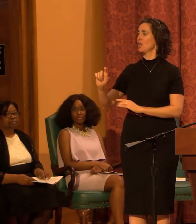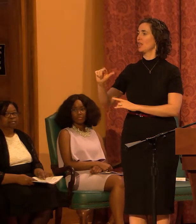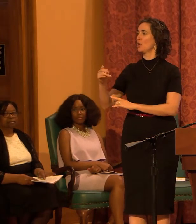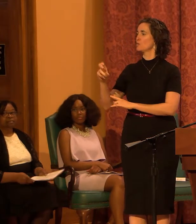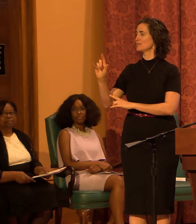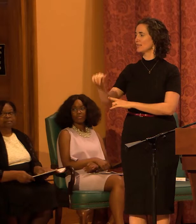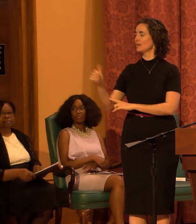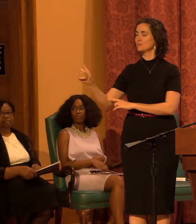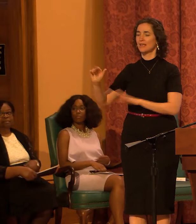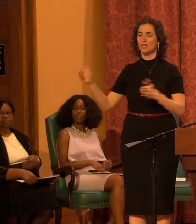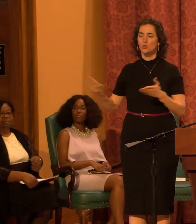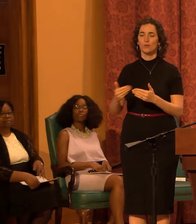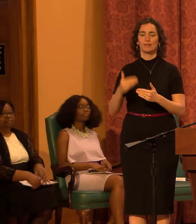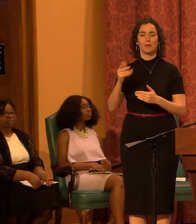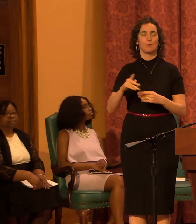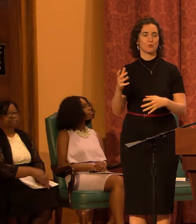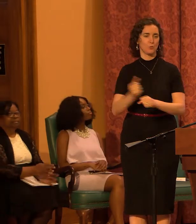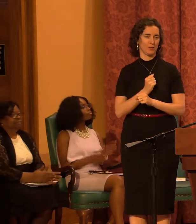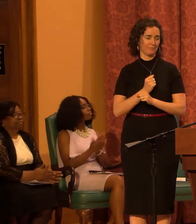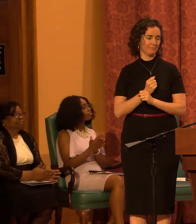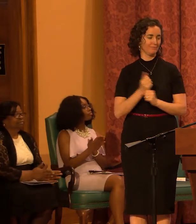recipient.